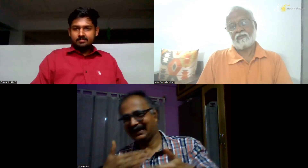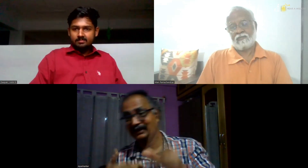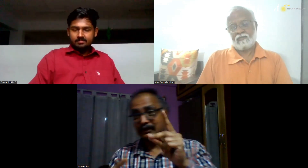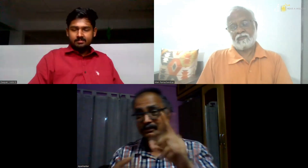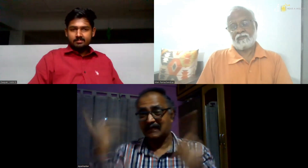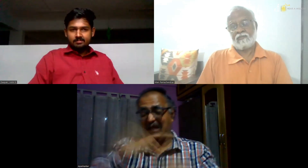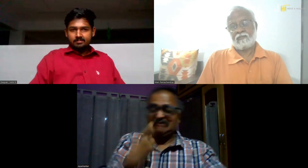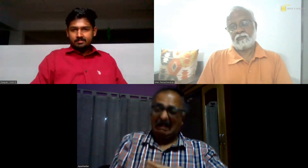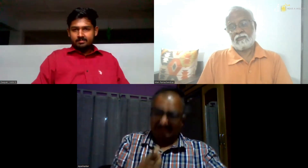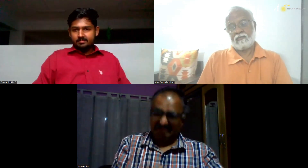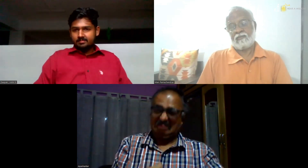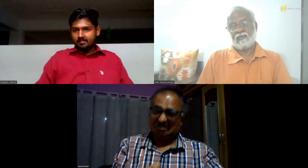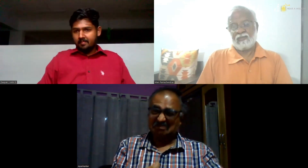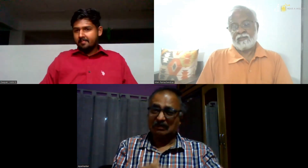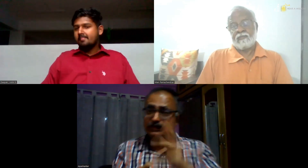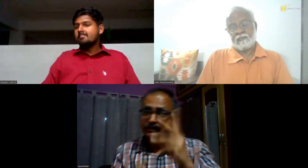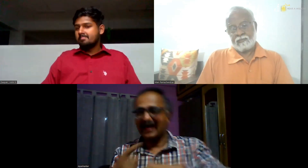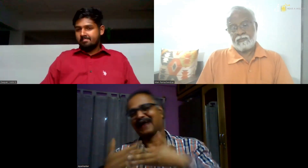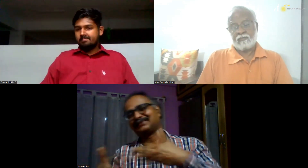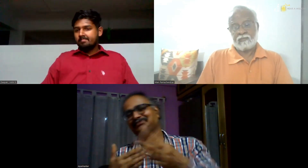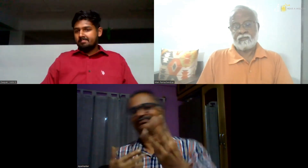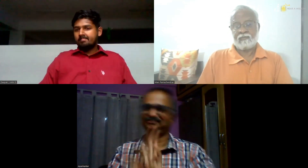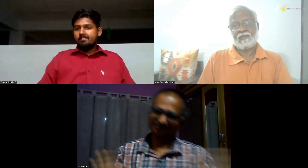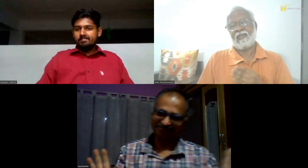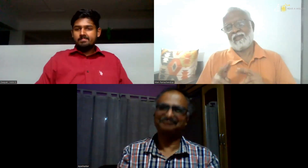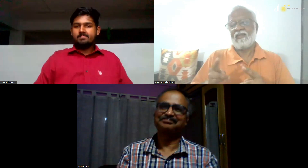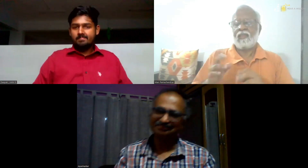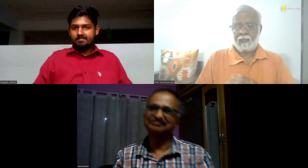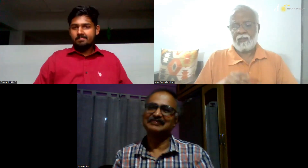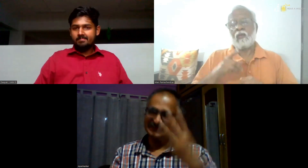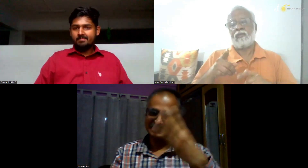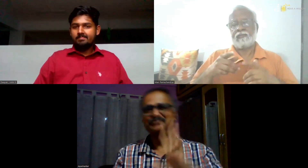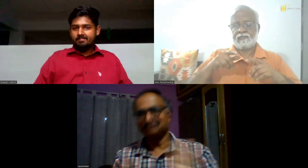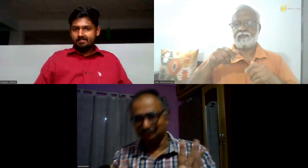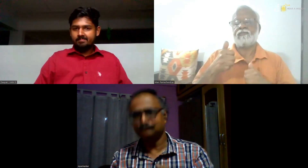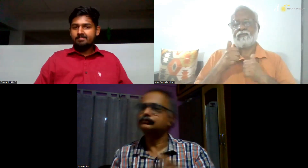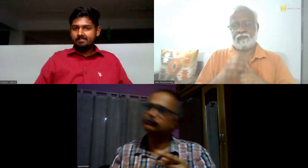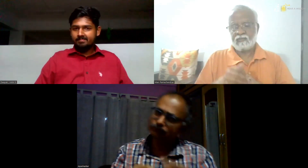50 kilometers. Yeah. So the first day it was easier. The second day it